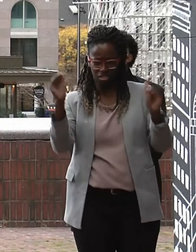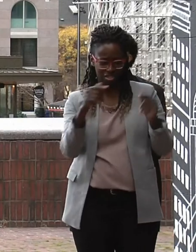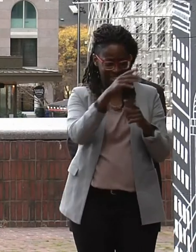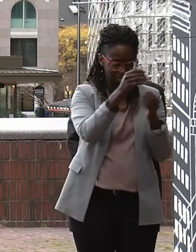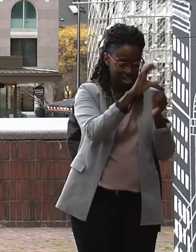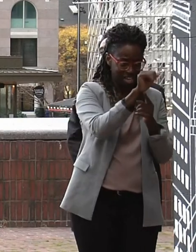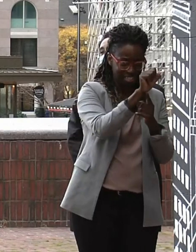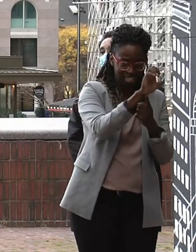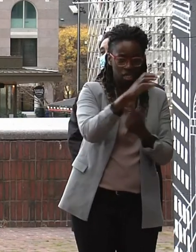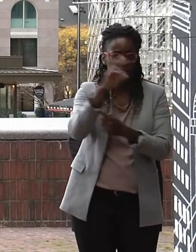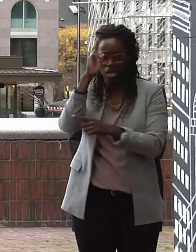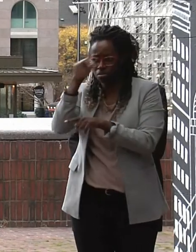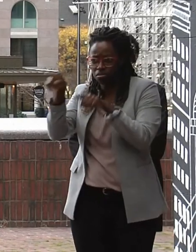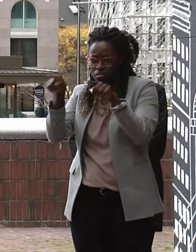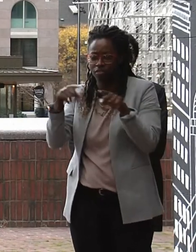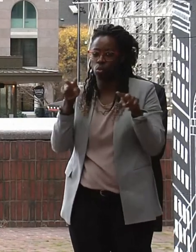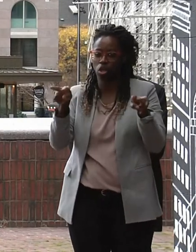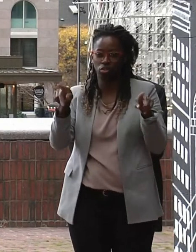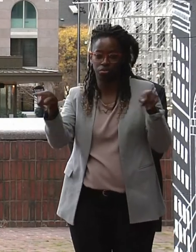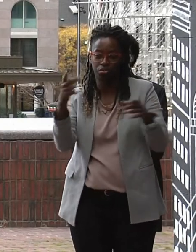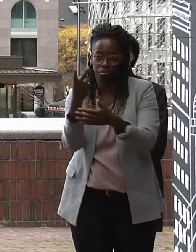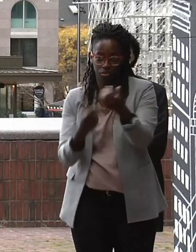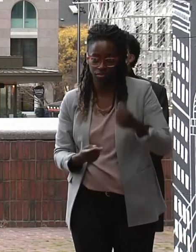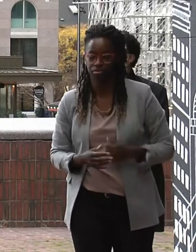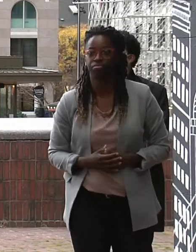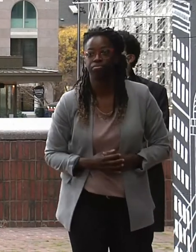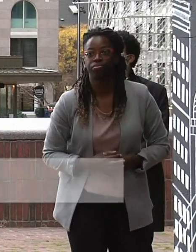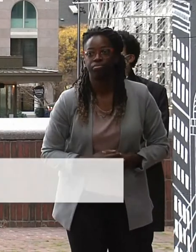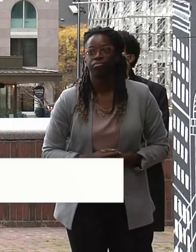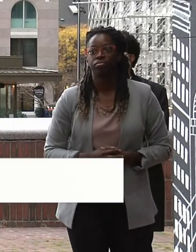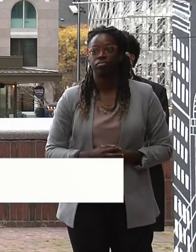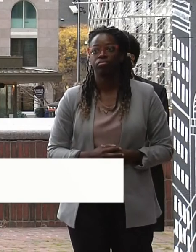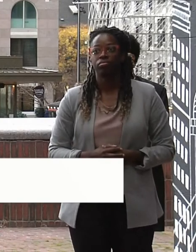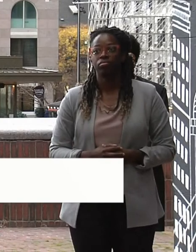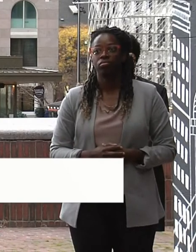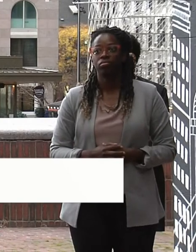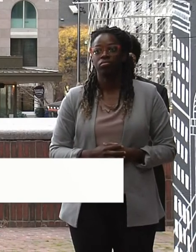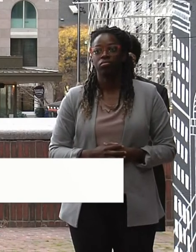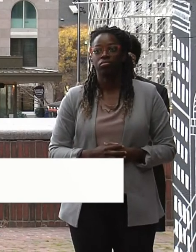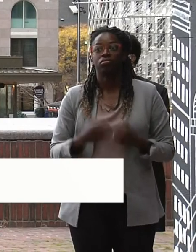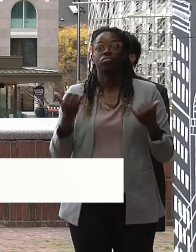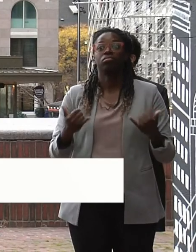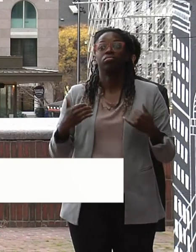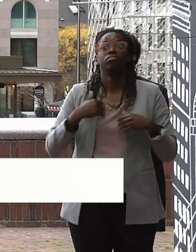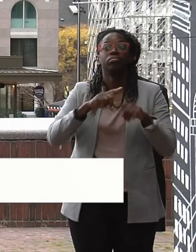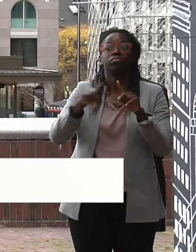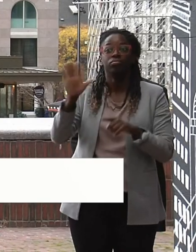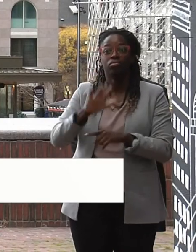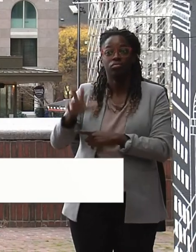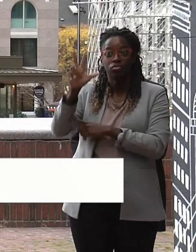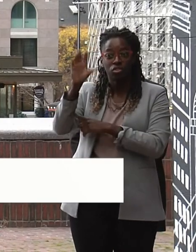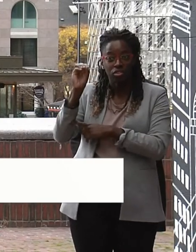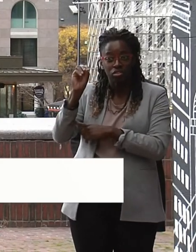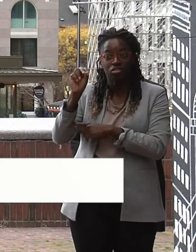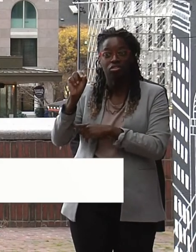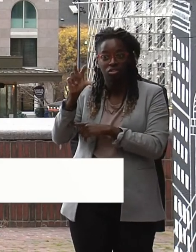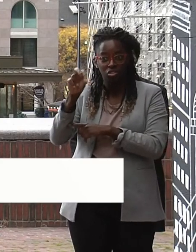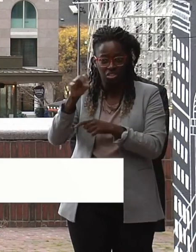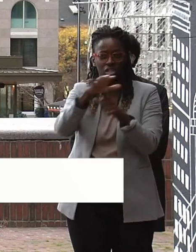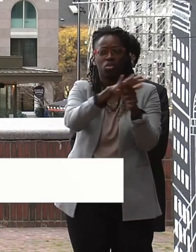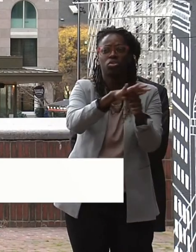tested. We have over 30 testing sites here in the city, and we're operating two mobile testing sites that are free and open to